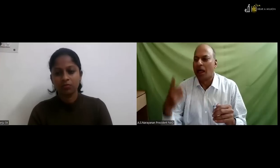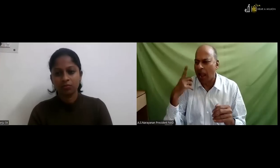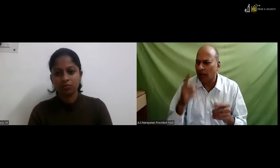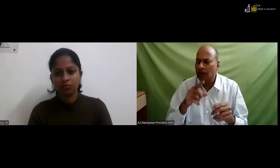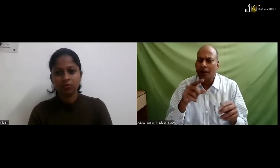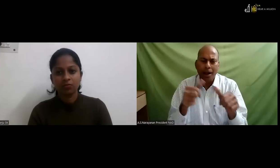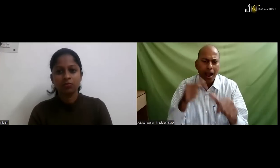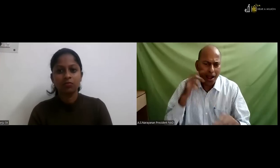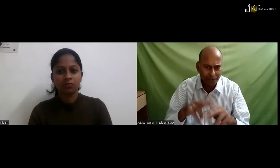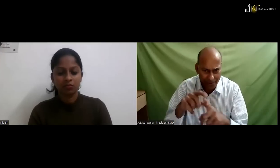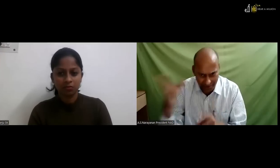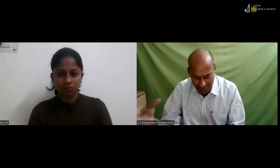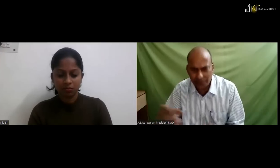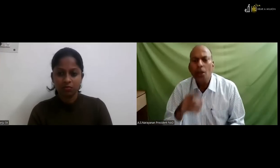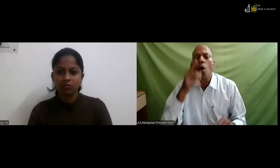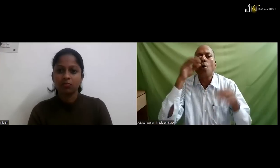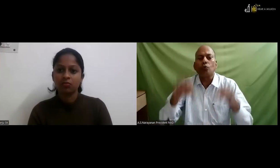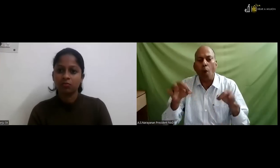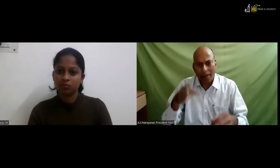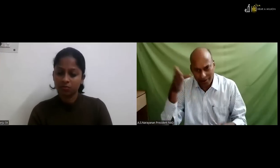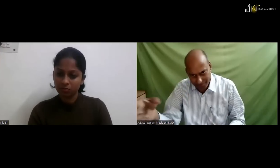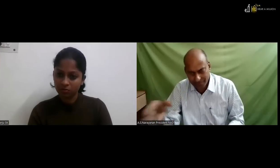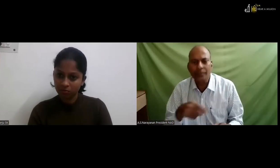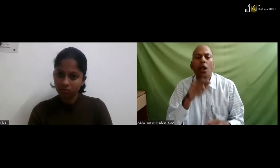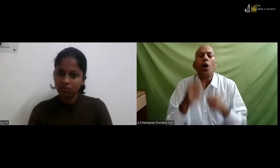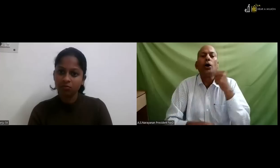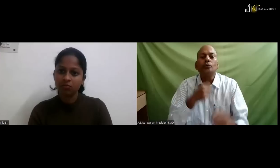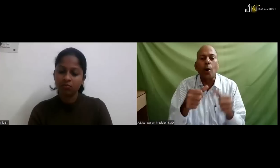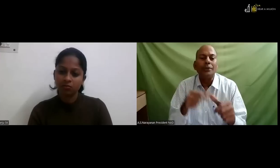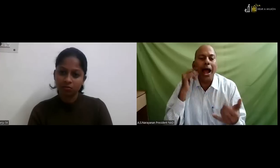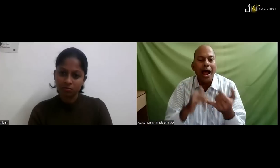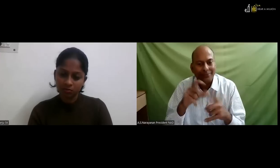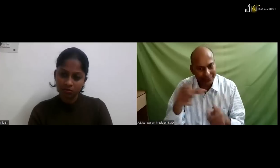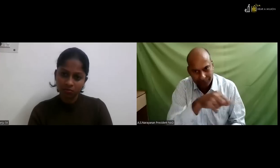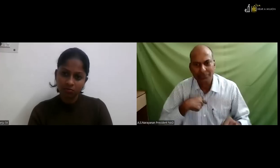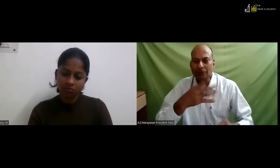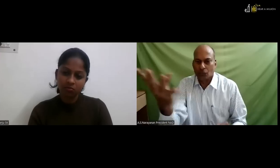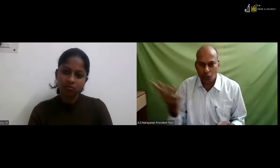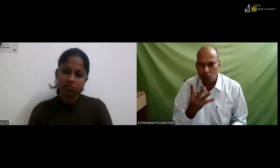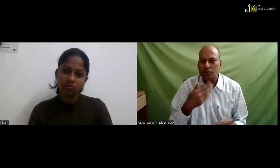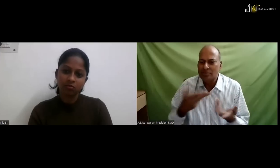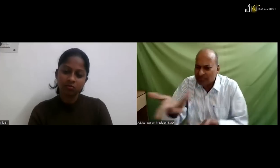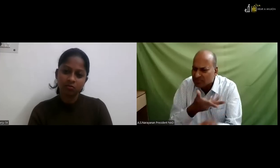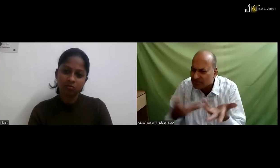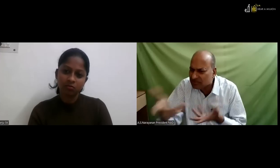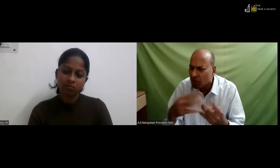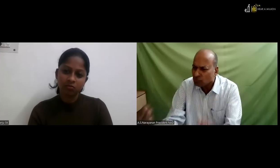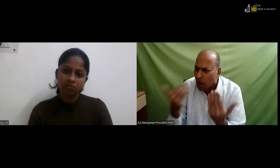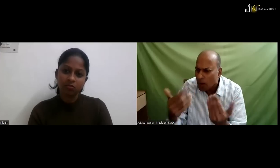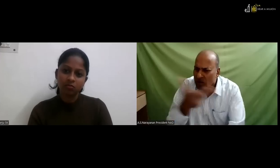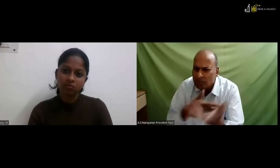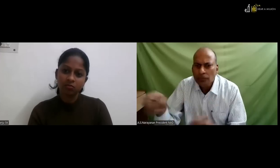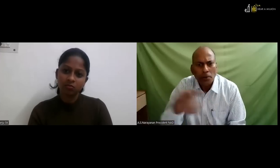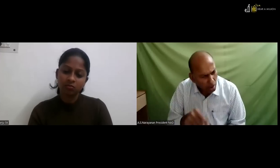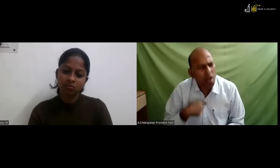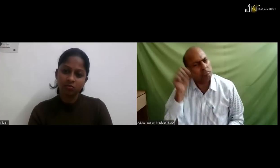they are quite doubtful that how they can say something, like there is AIFD and many other associations working, and we